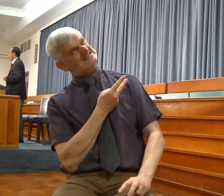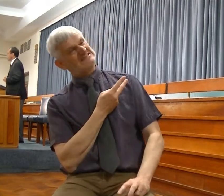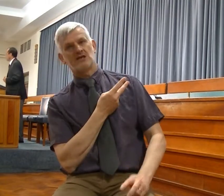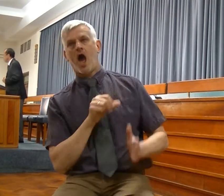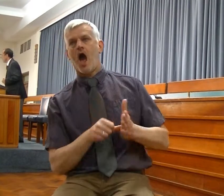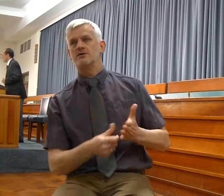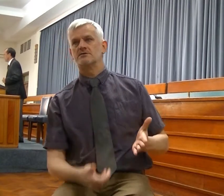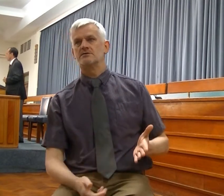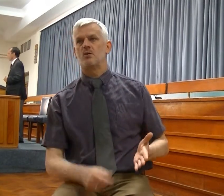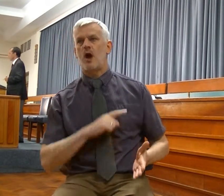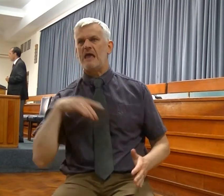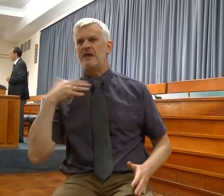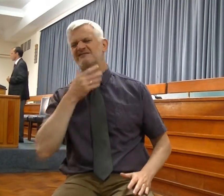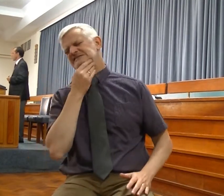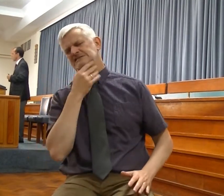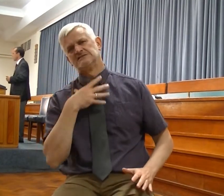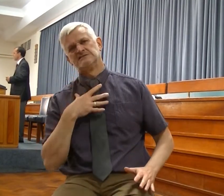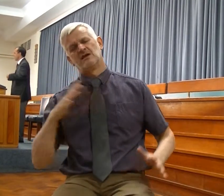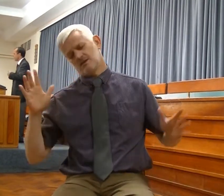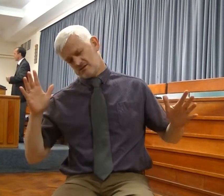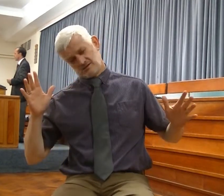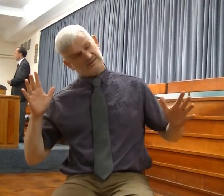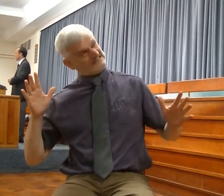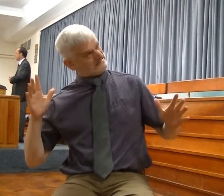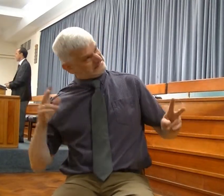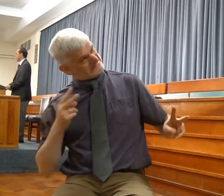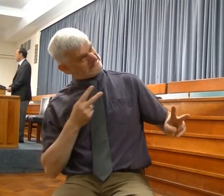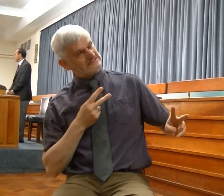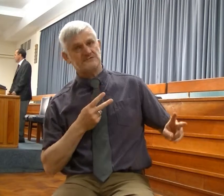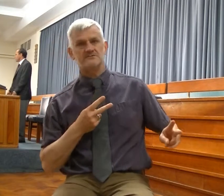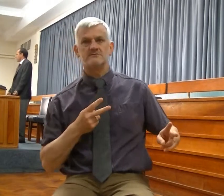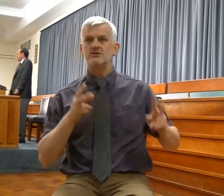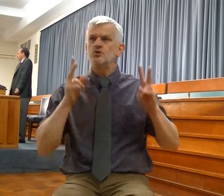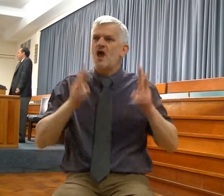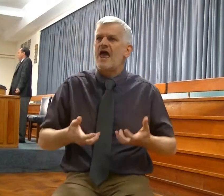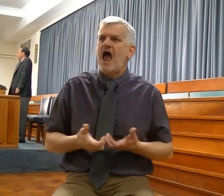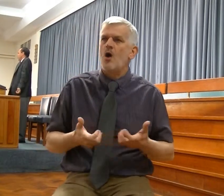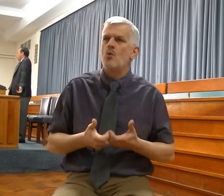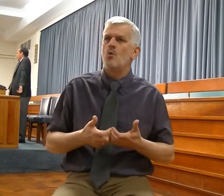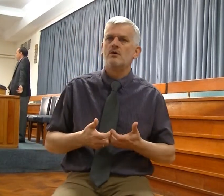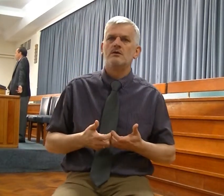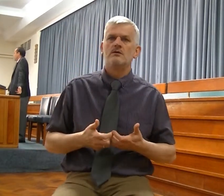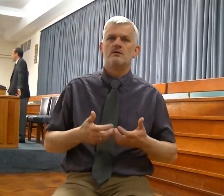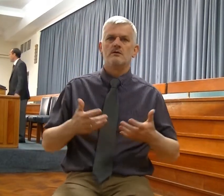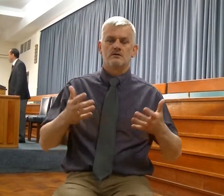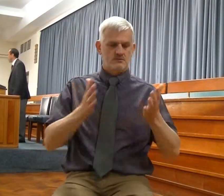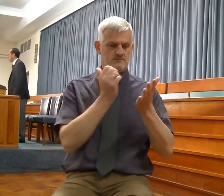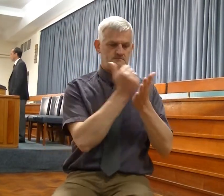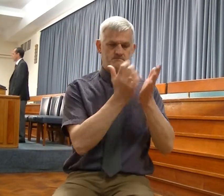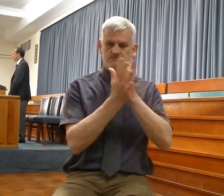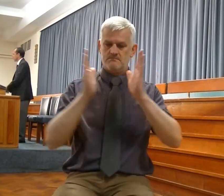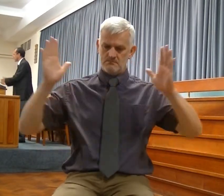cross, it was painful, because a person dies on the cross by suffocation. He's not even able to